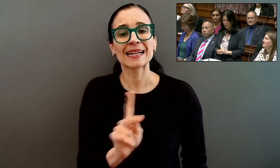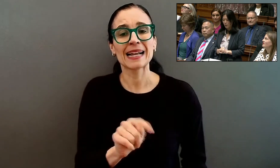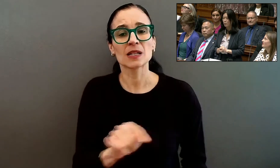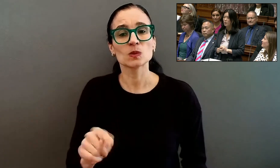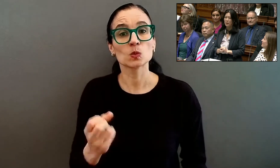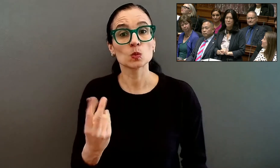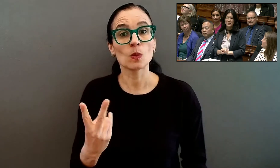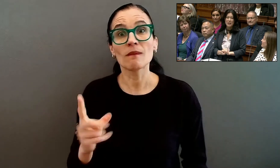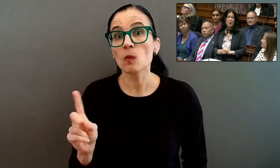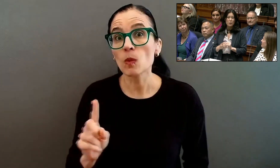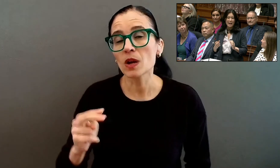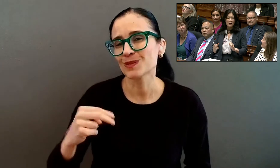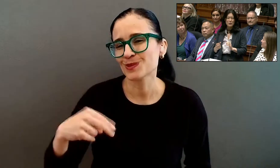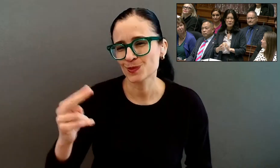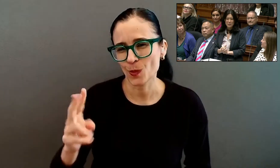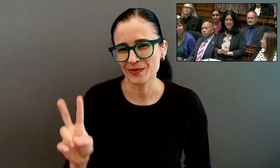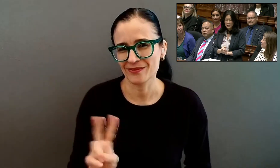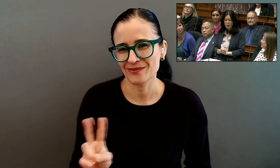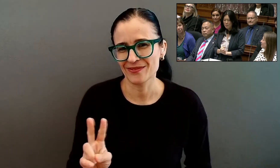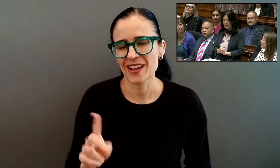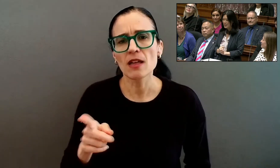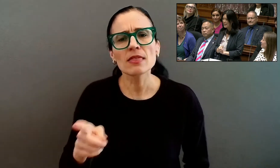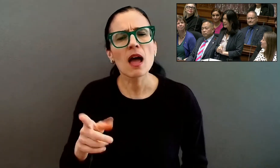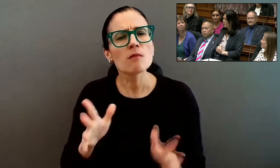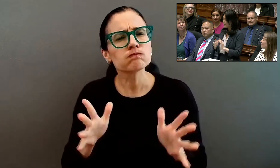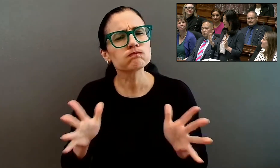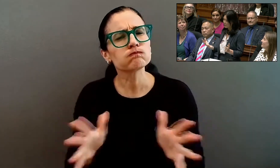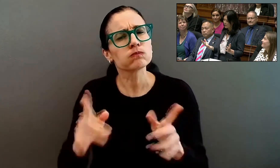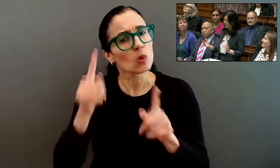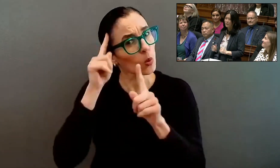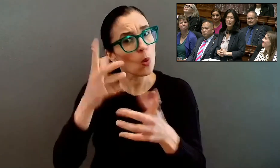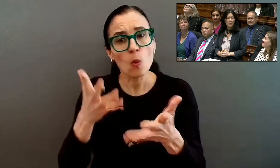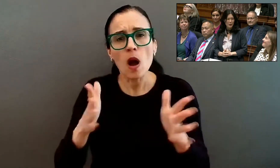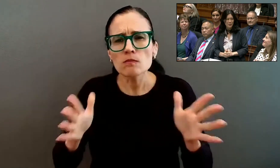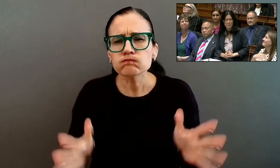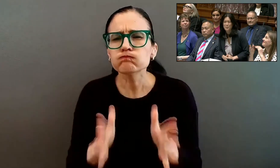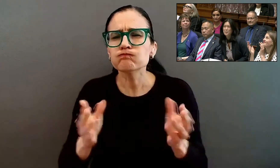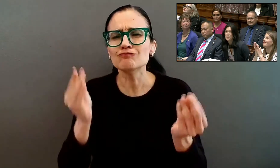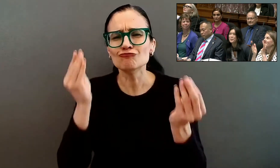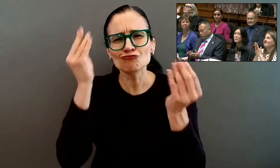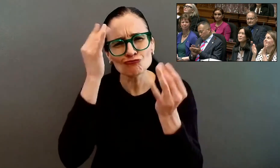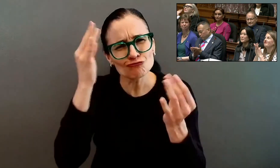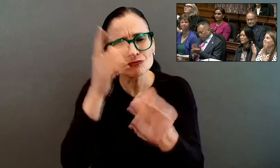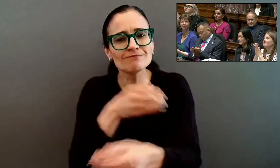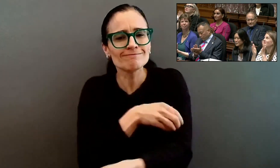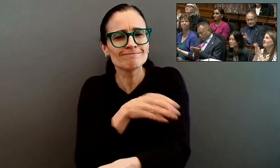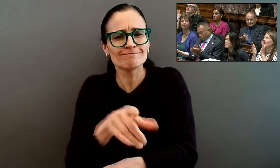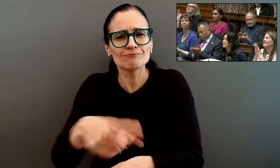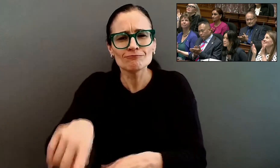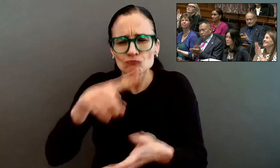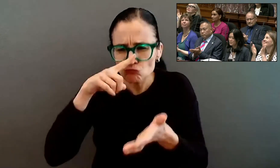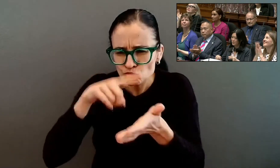and explore with purpose. Will the House please join me in making them feel very welcome?